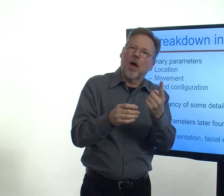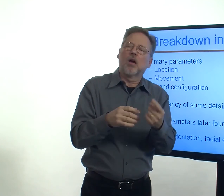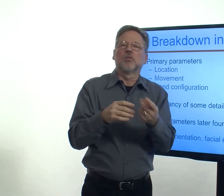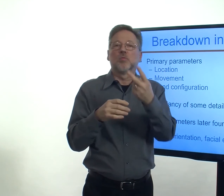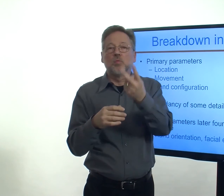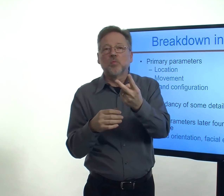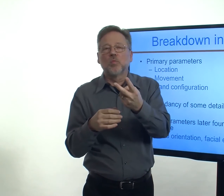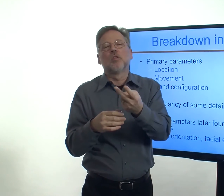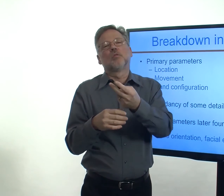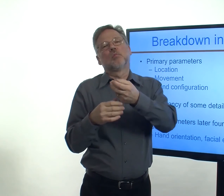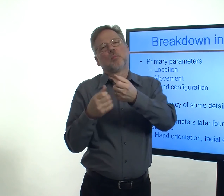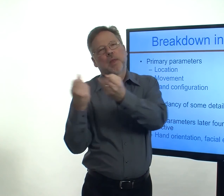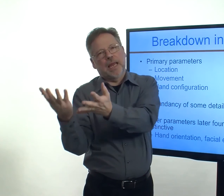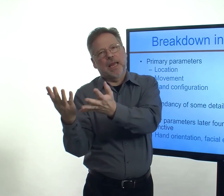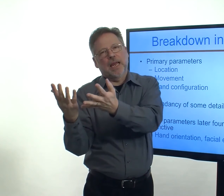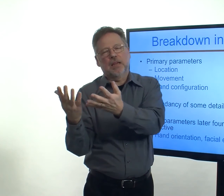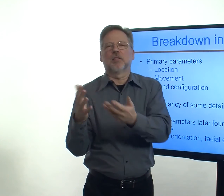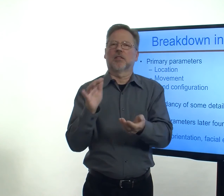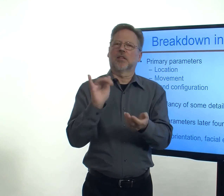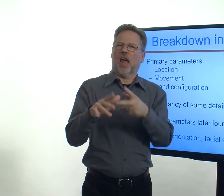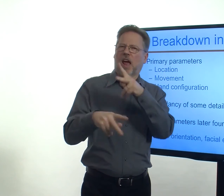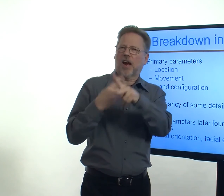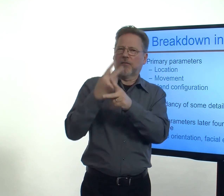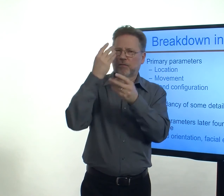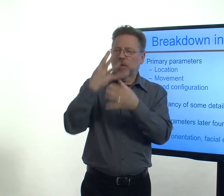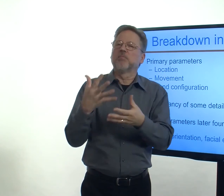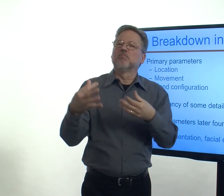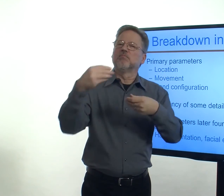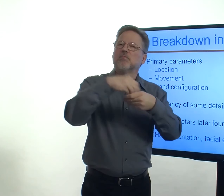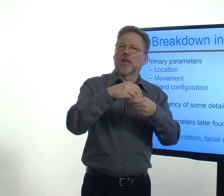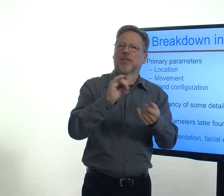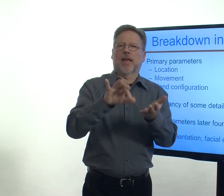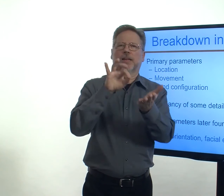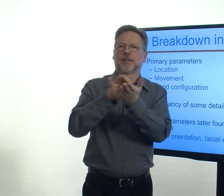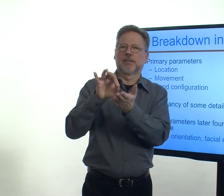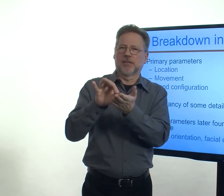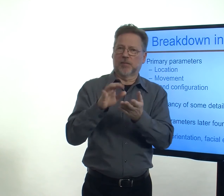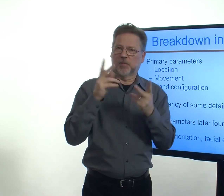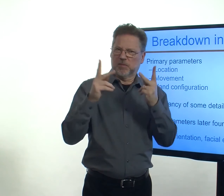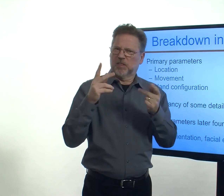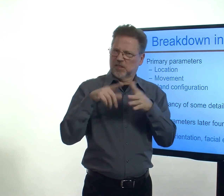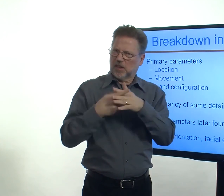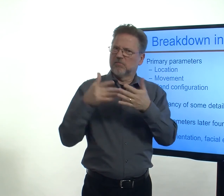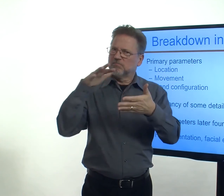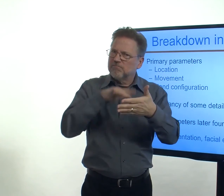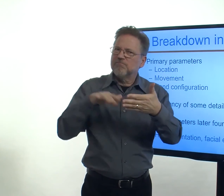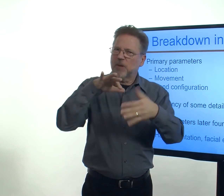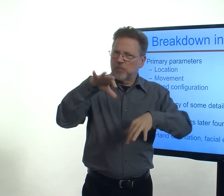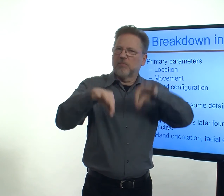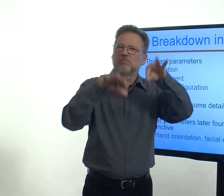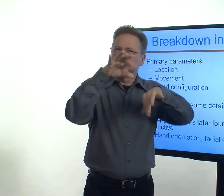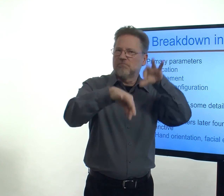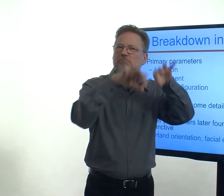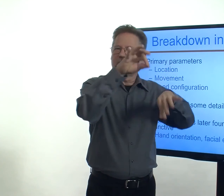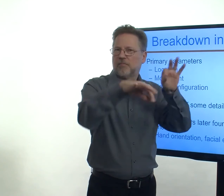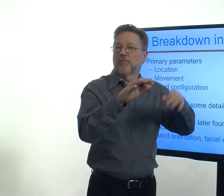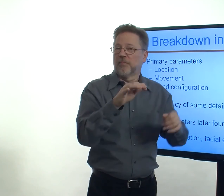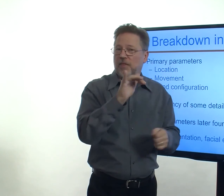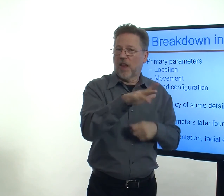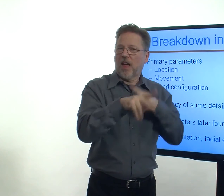between one, two, and many. That kind of contrastive information is starting to be studied more closely. And that's the type of